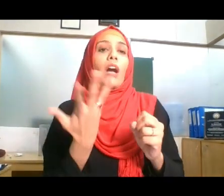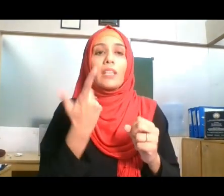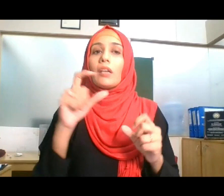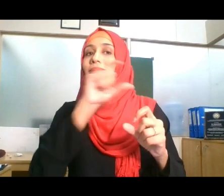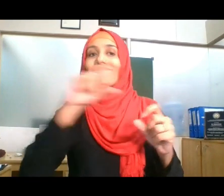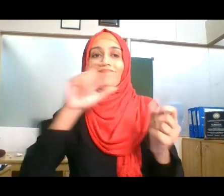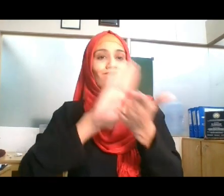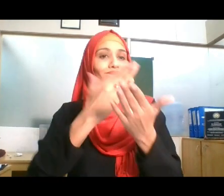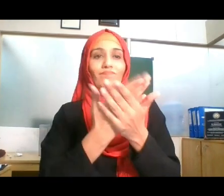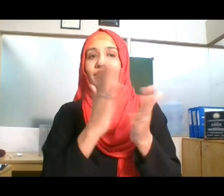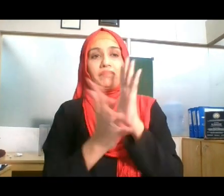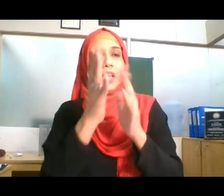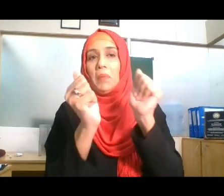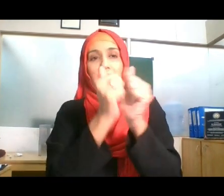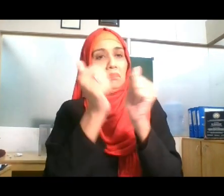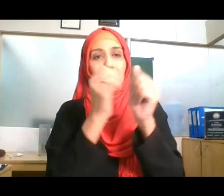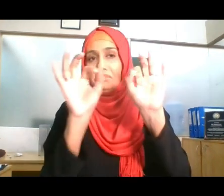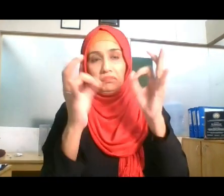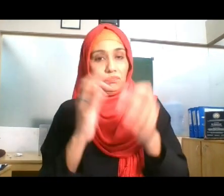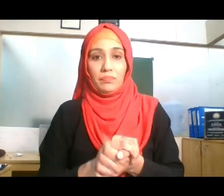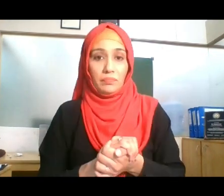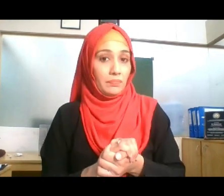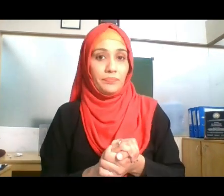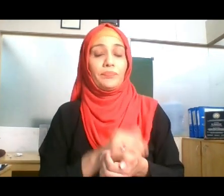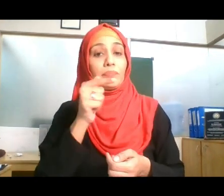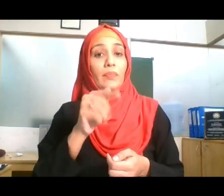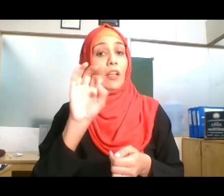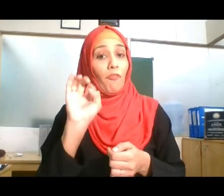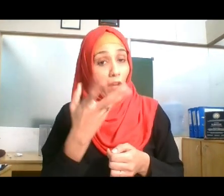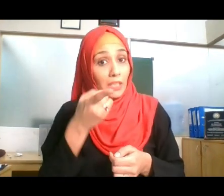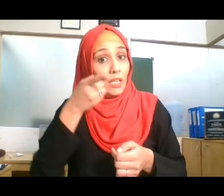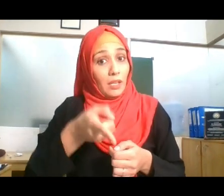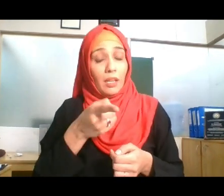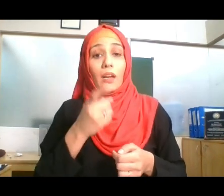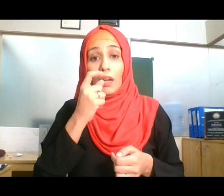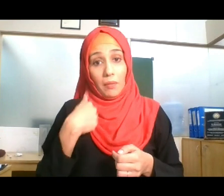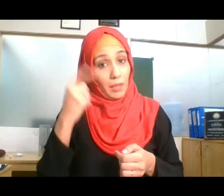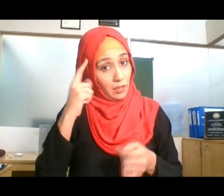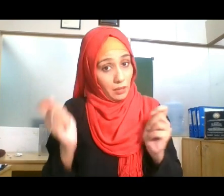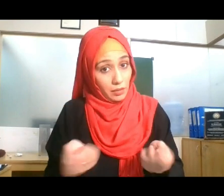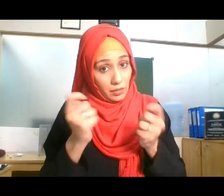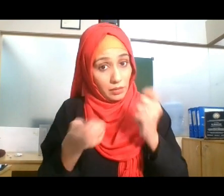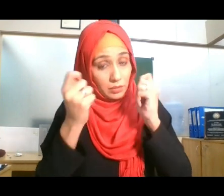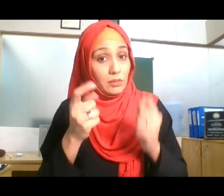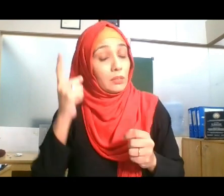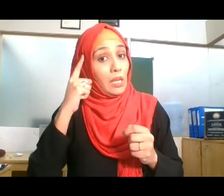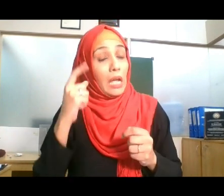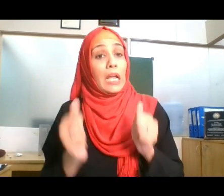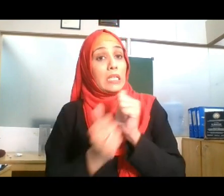available. So these initiatives are really going to be building blocks towards that